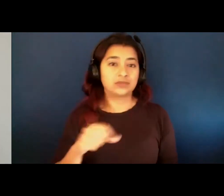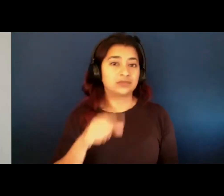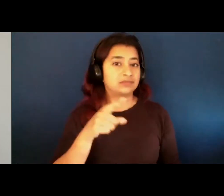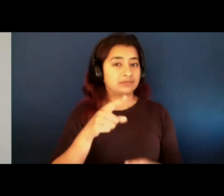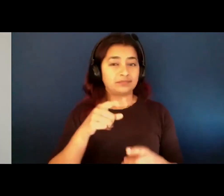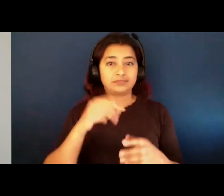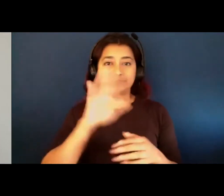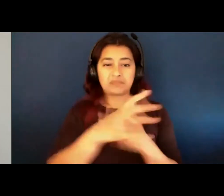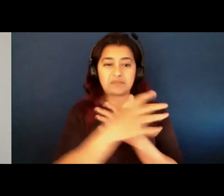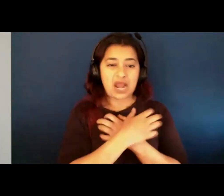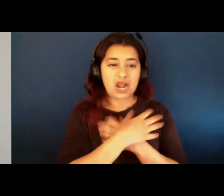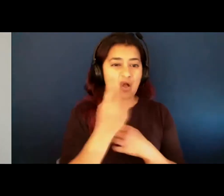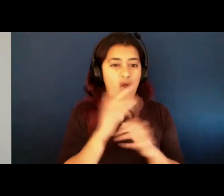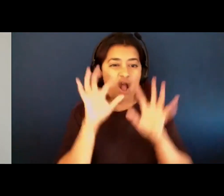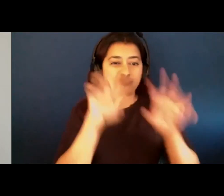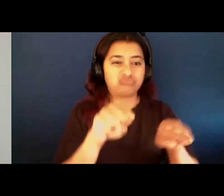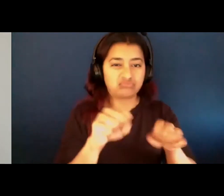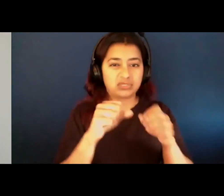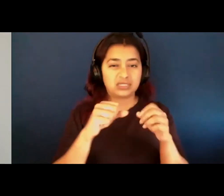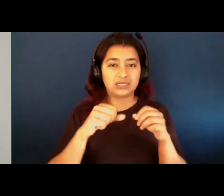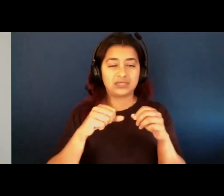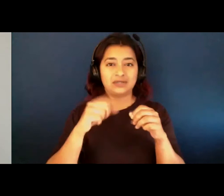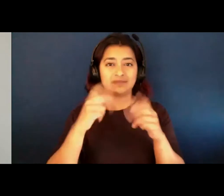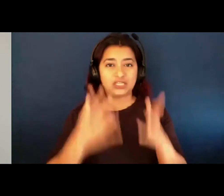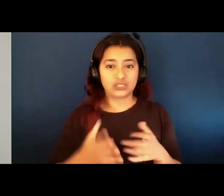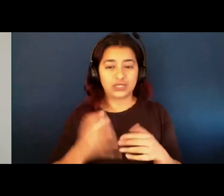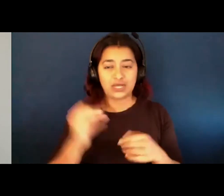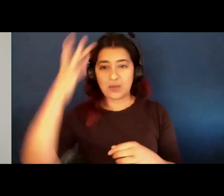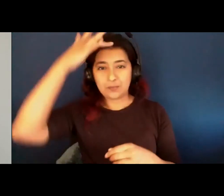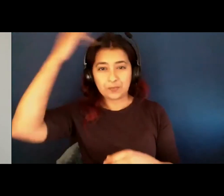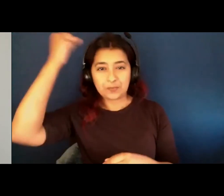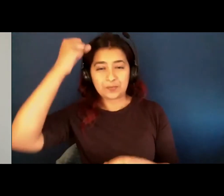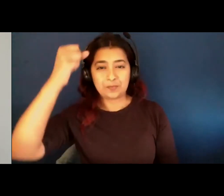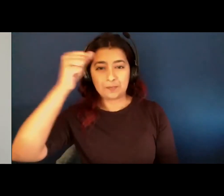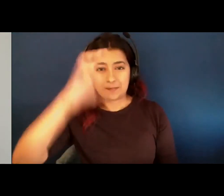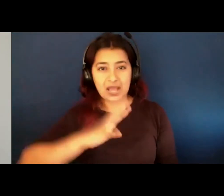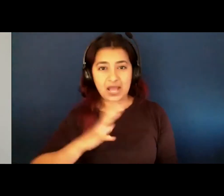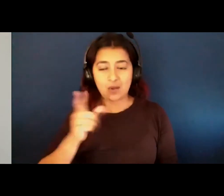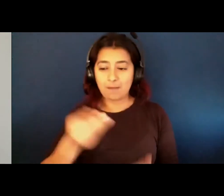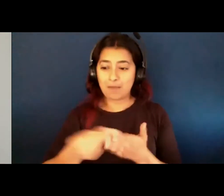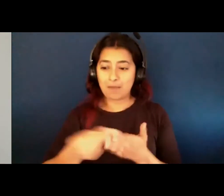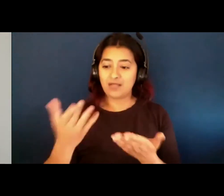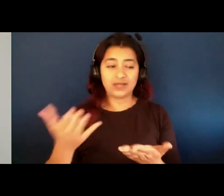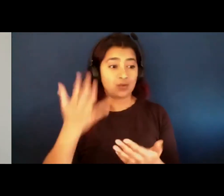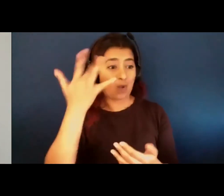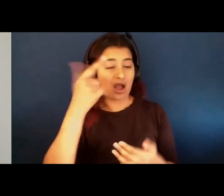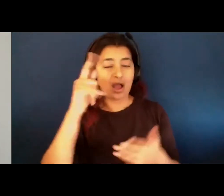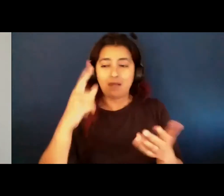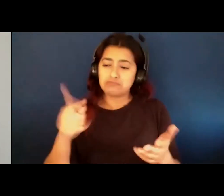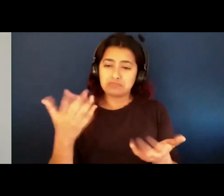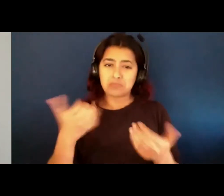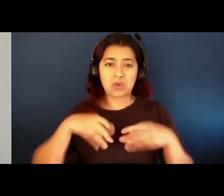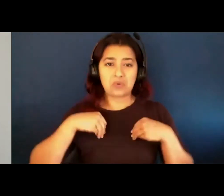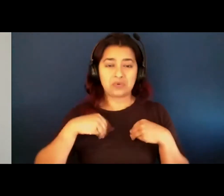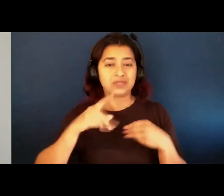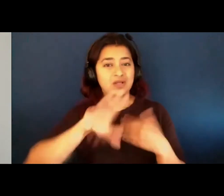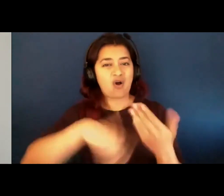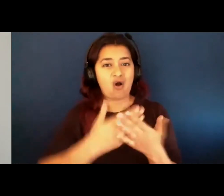year, balding middle-aged men with paunches who bought things just to own them. They all looked